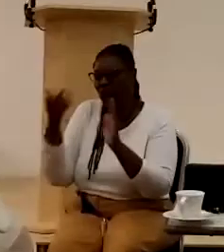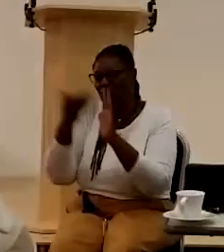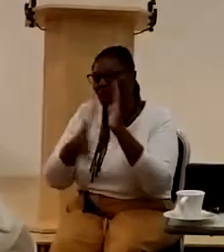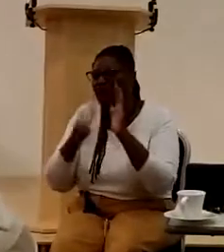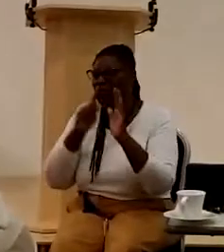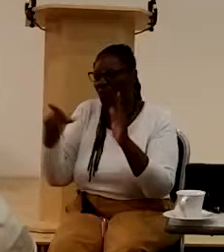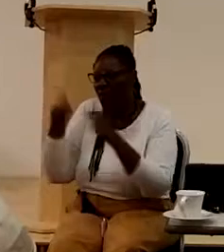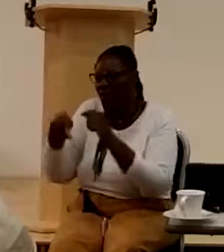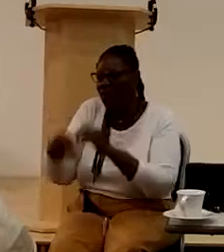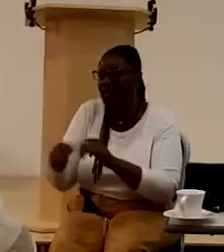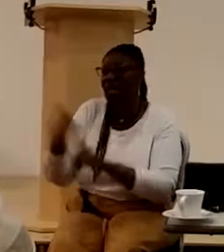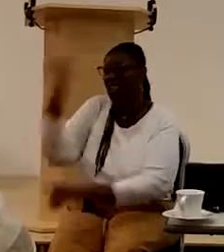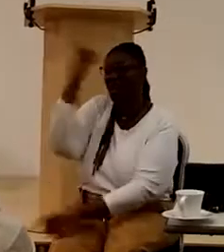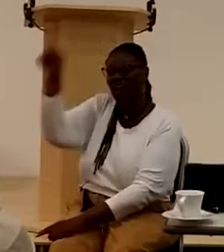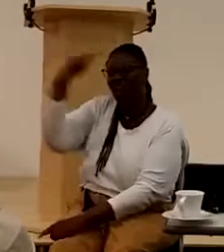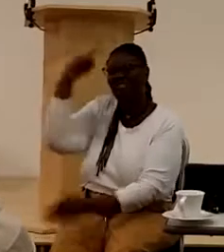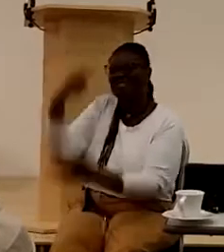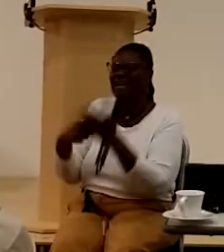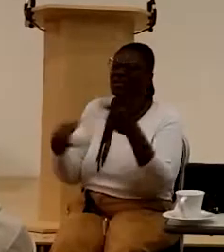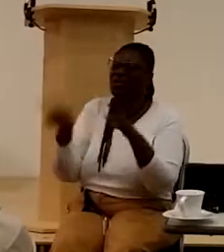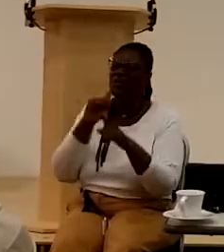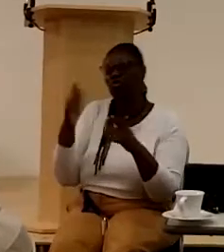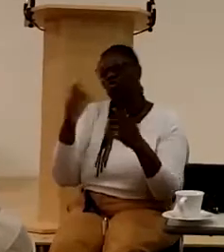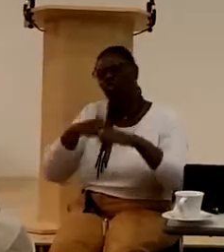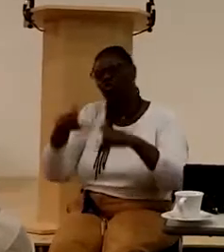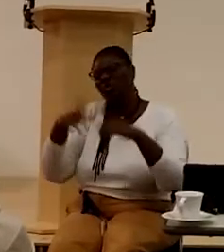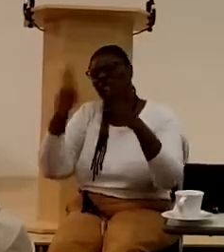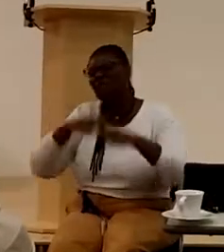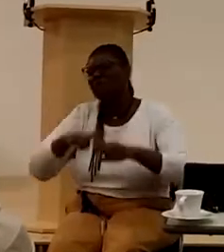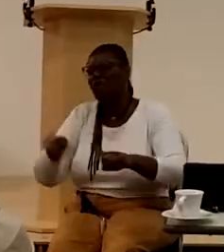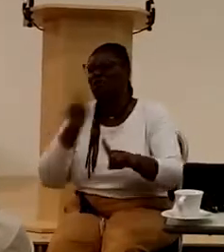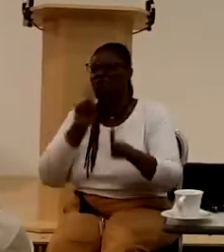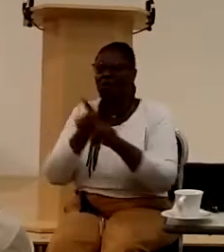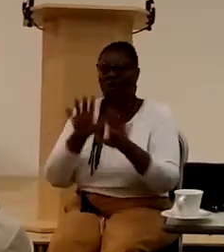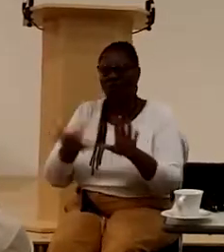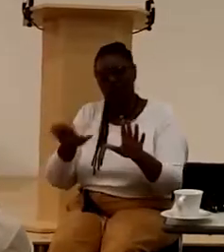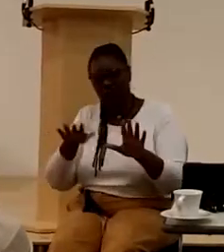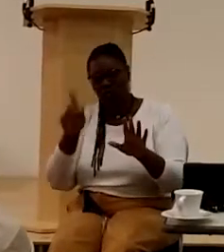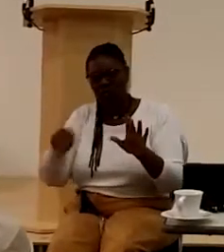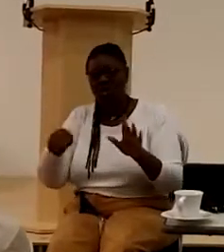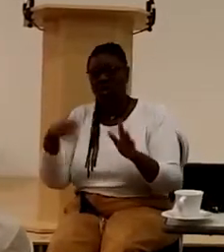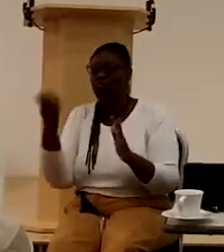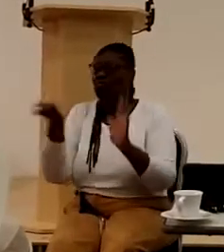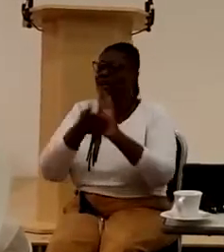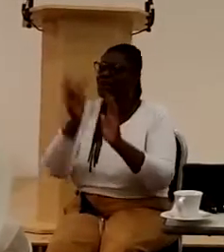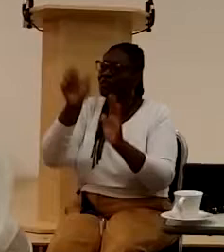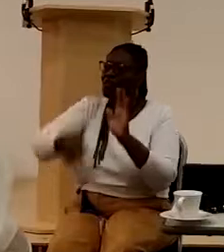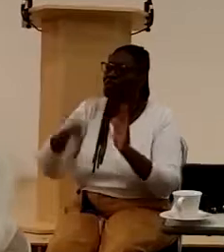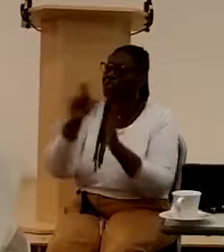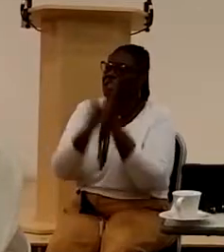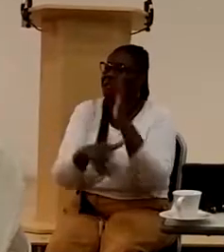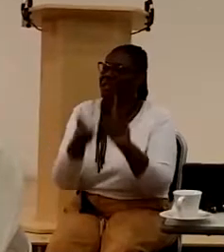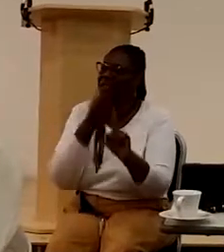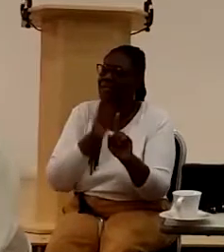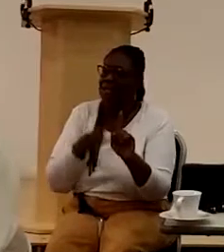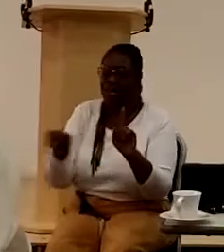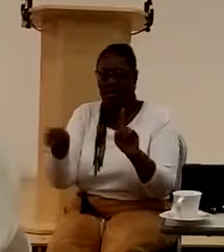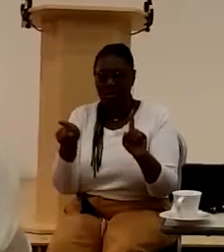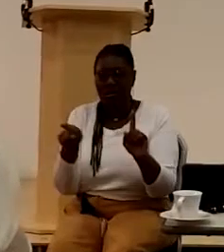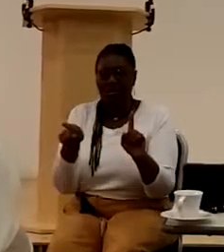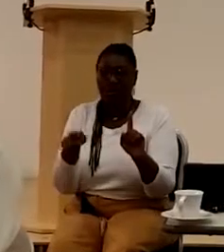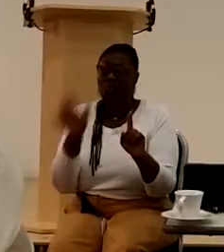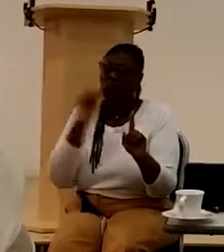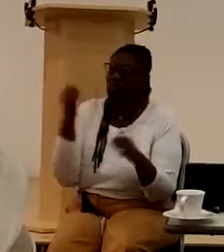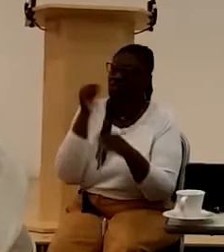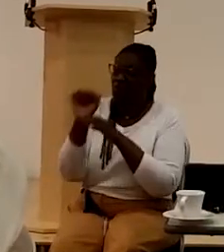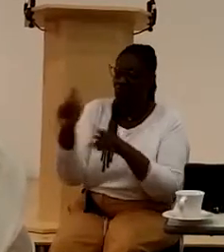reforms, the government went into the routine examination under the Convention for the Rights of Persons with Disabilities that took place this year,